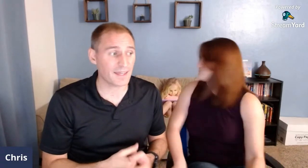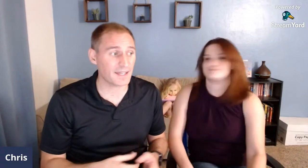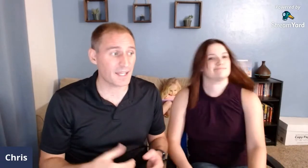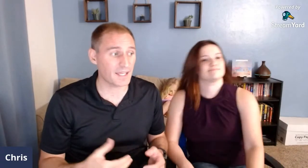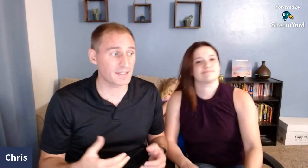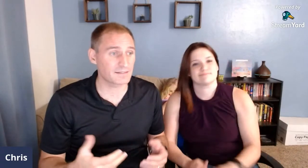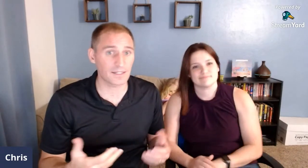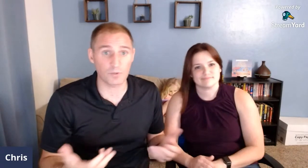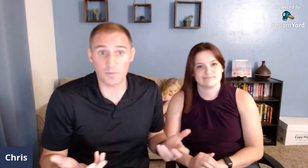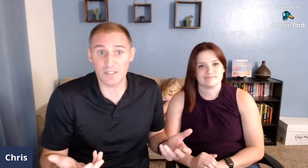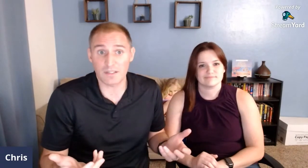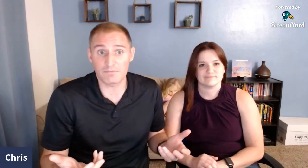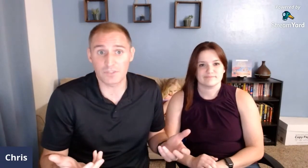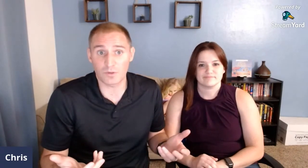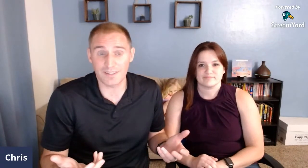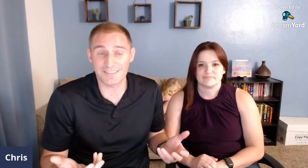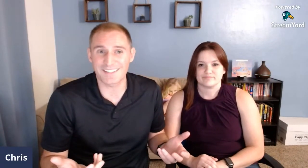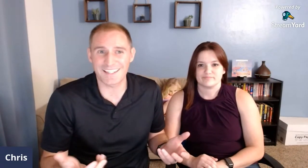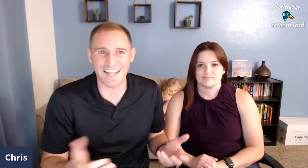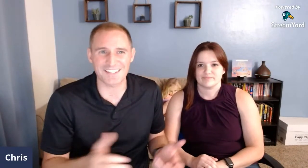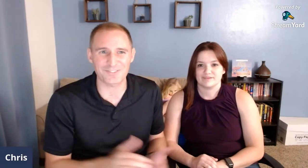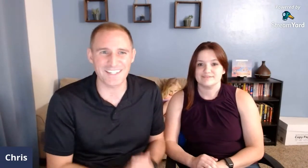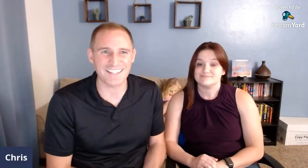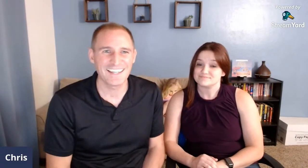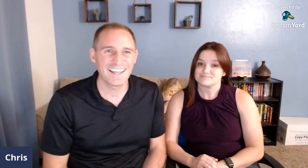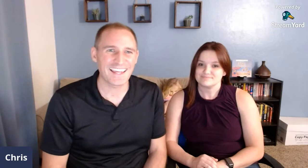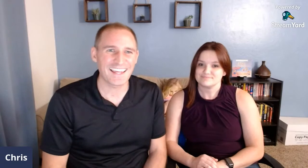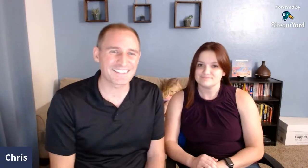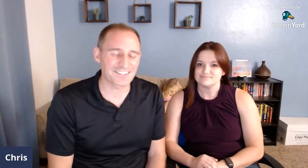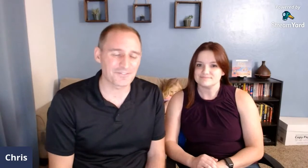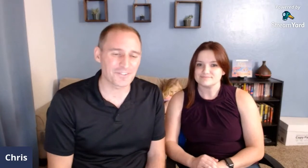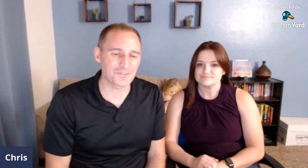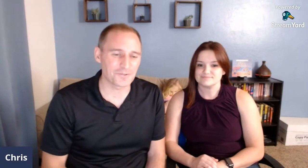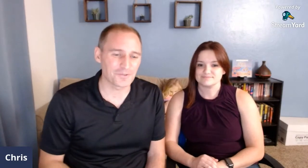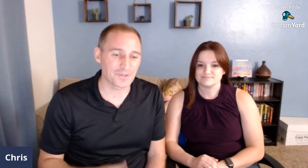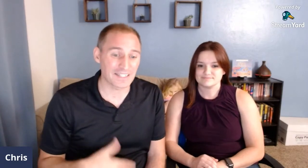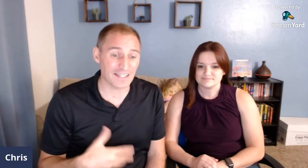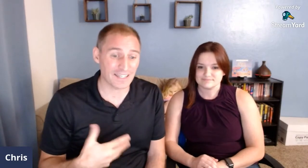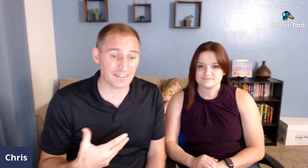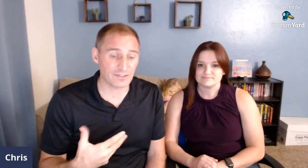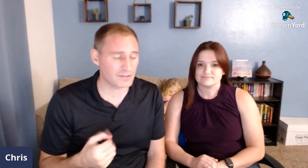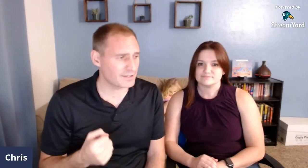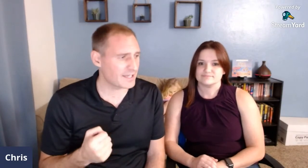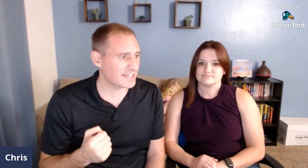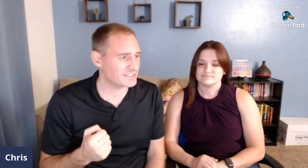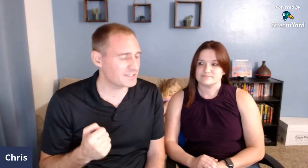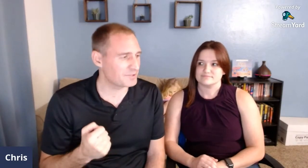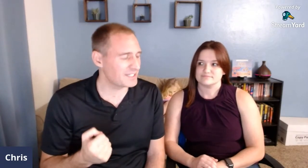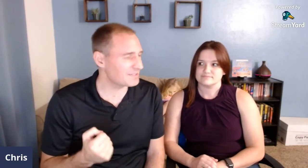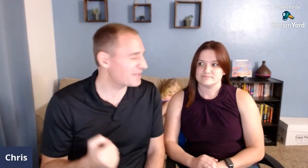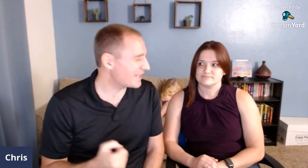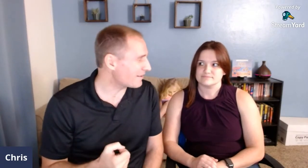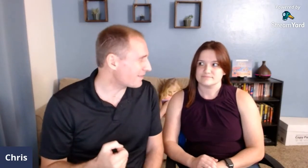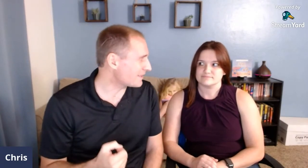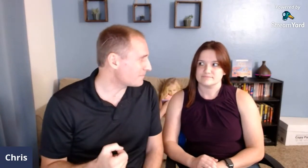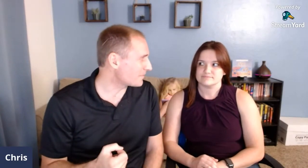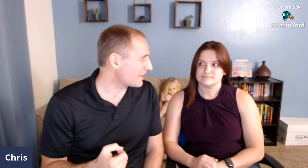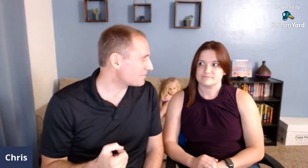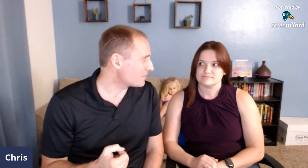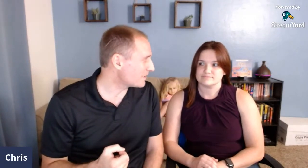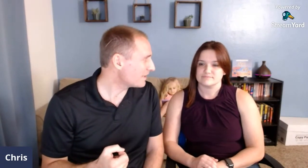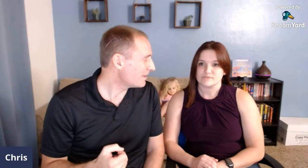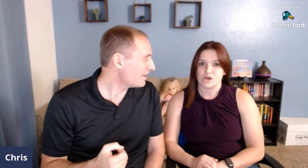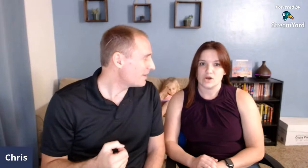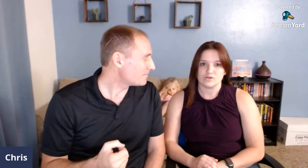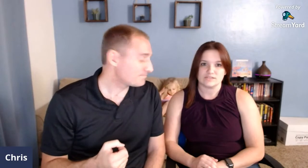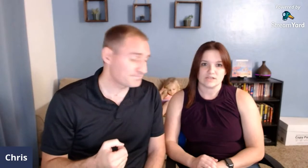everything like that. And we'll be doing this again next week. And so if you would like to, actually, we need to pick out a theme for